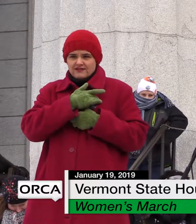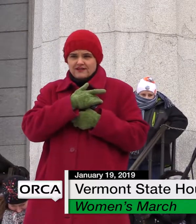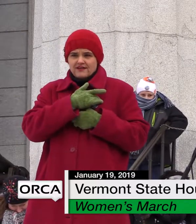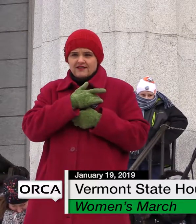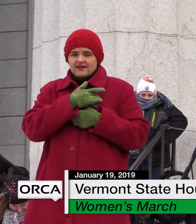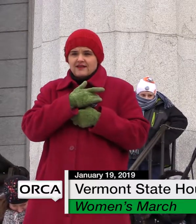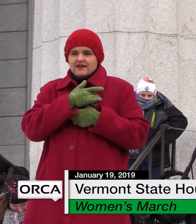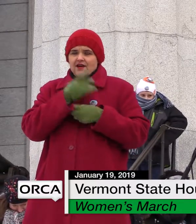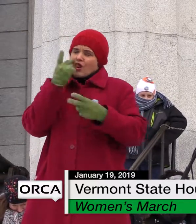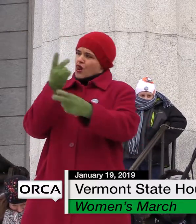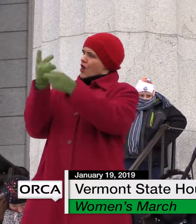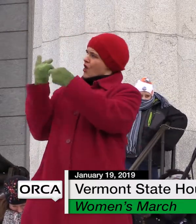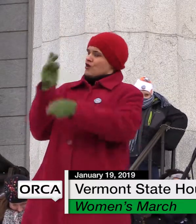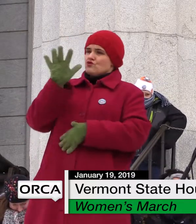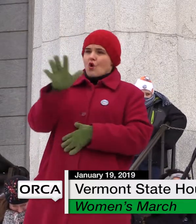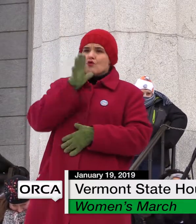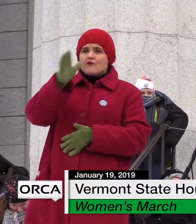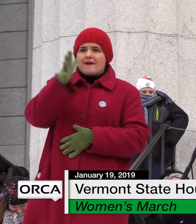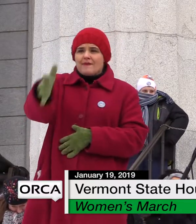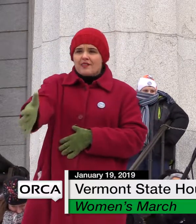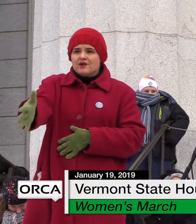be.